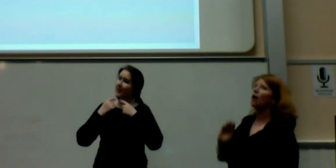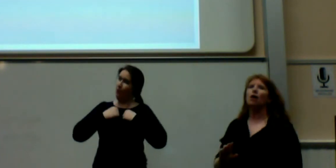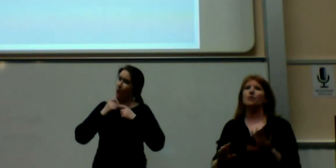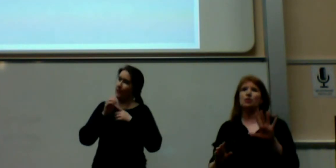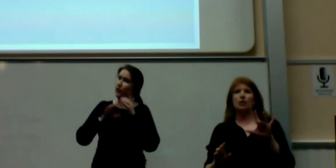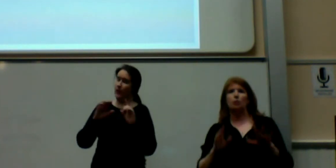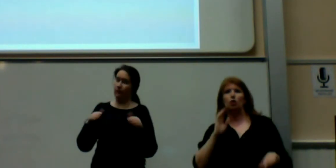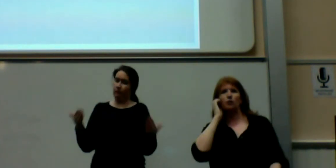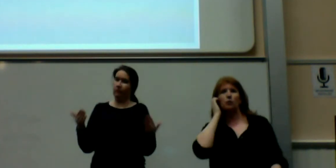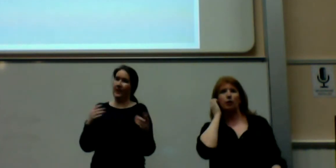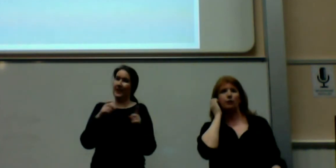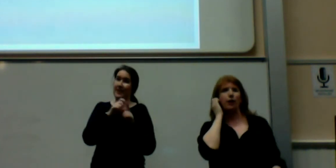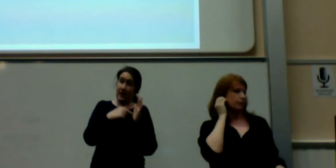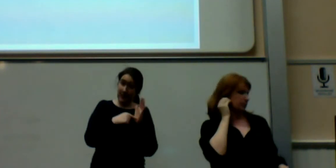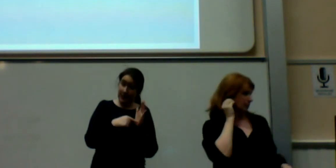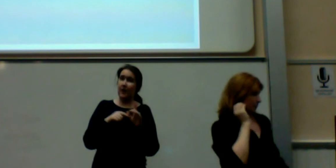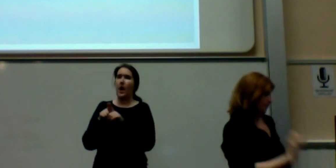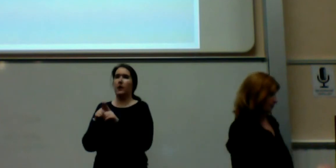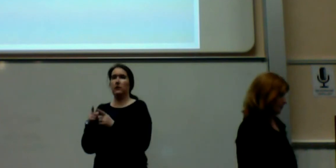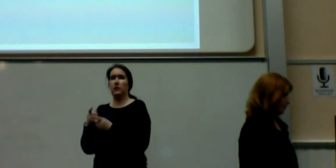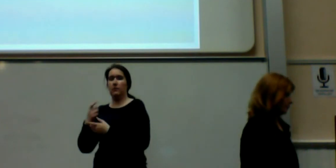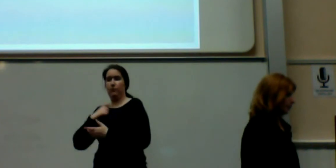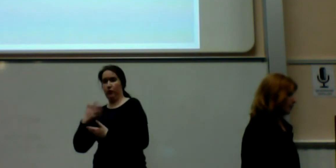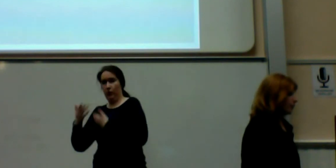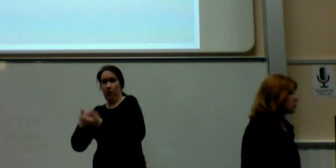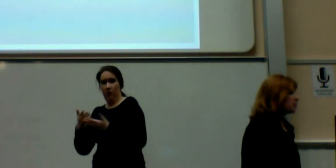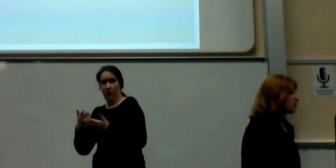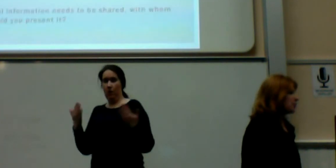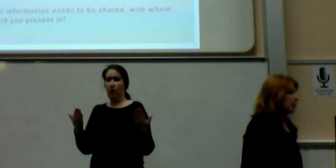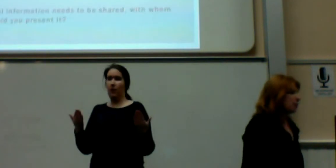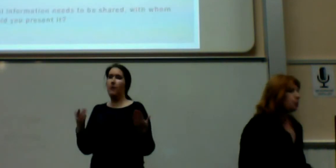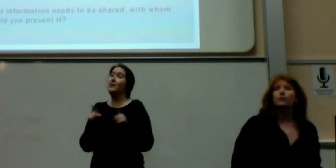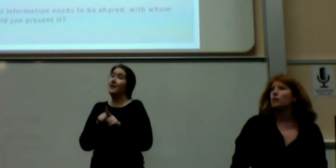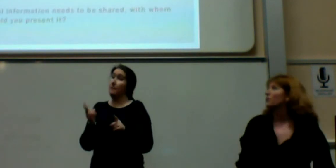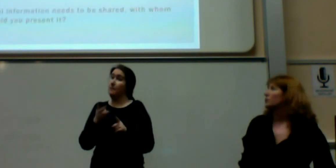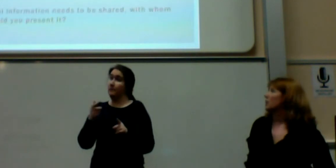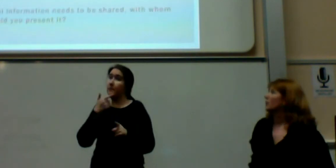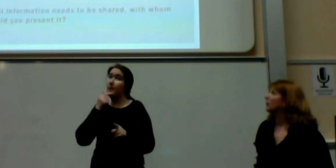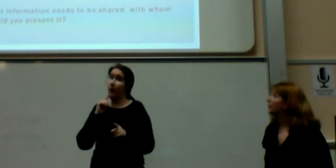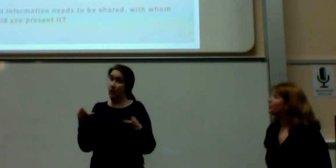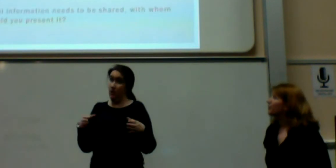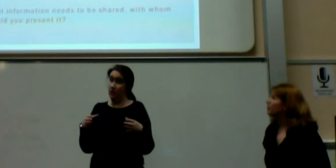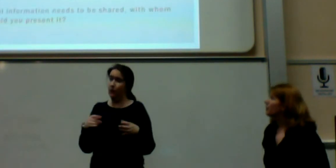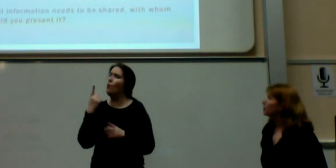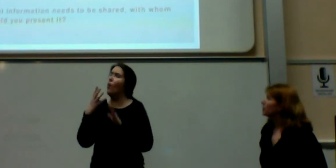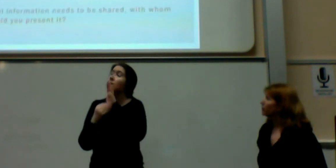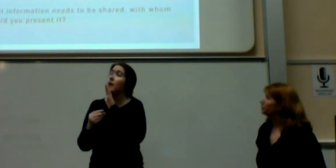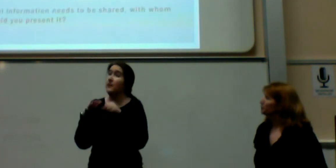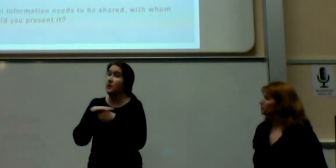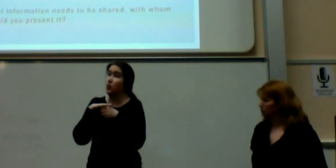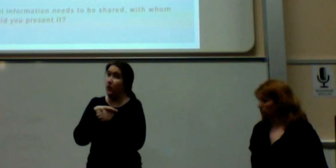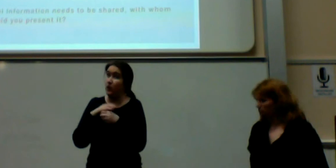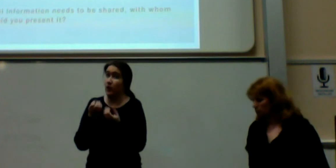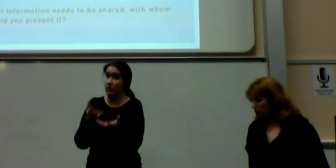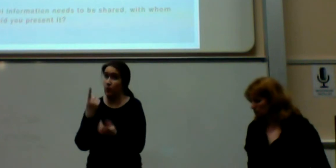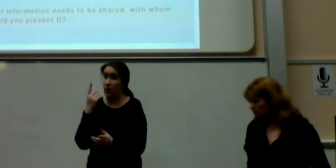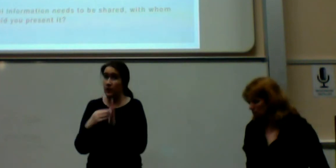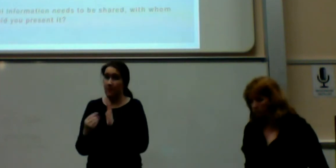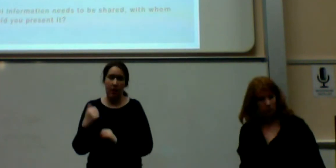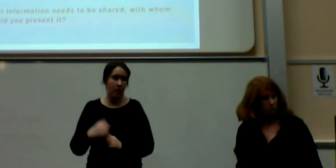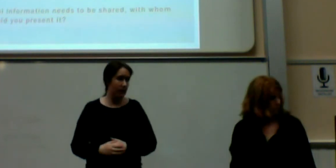have on this same group of 25. So here's an example of a scenario that they were given.